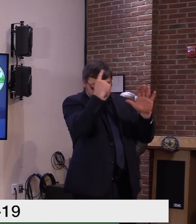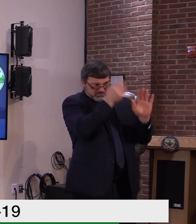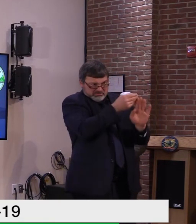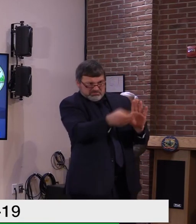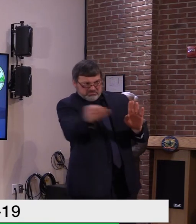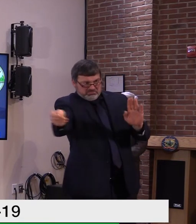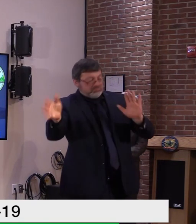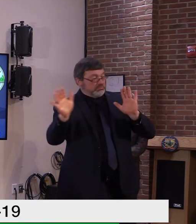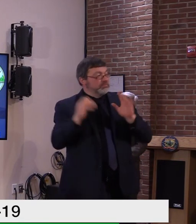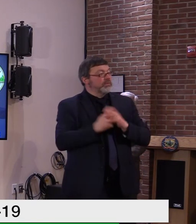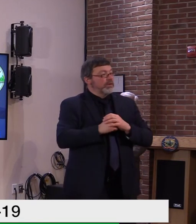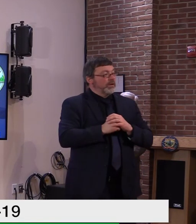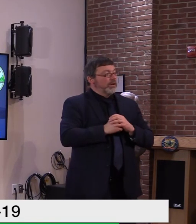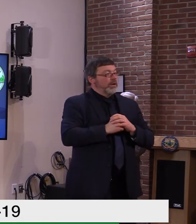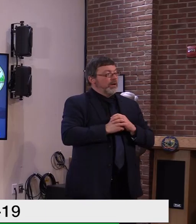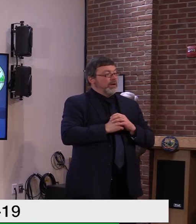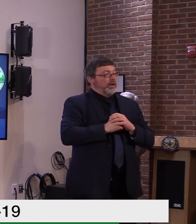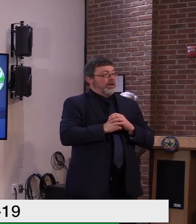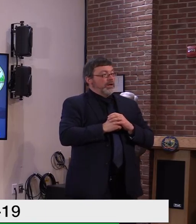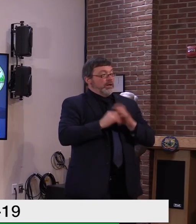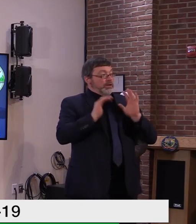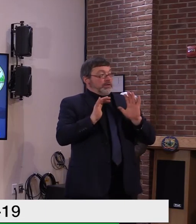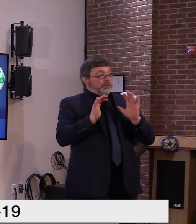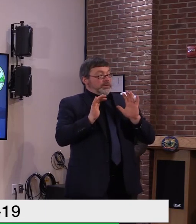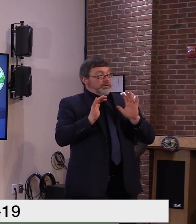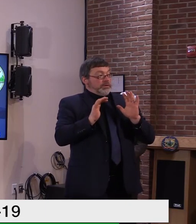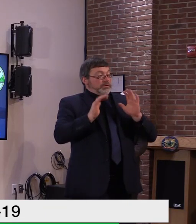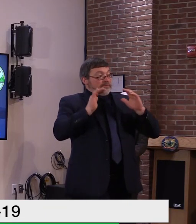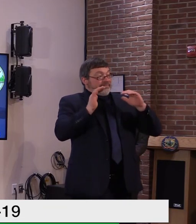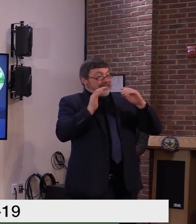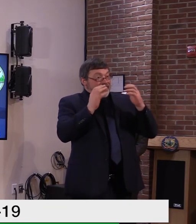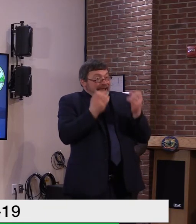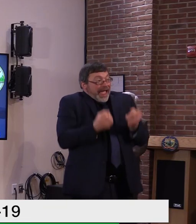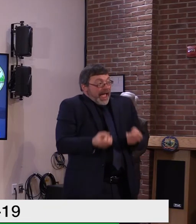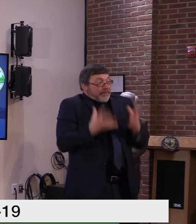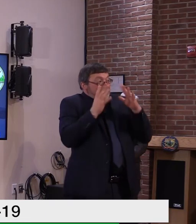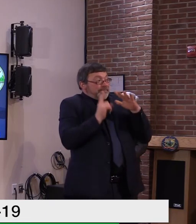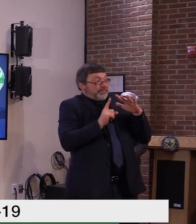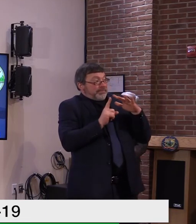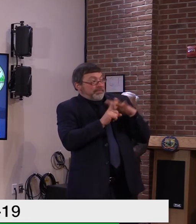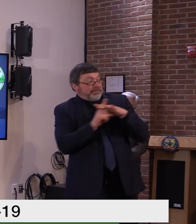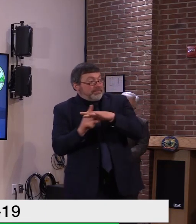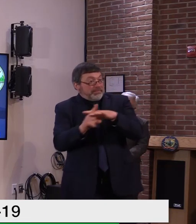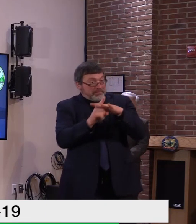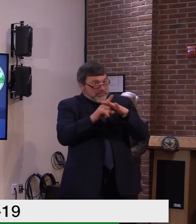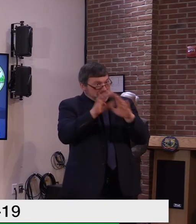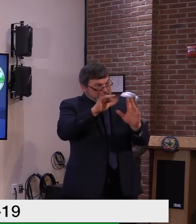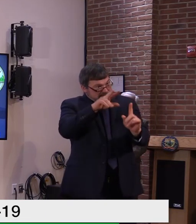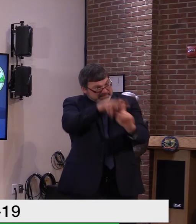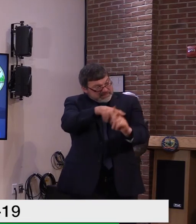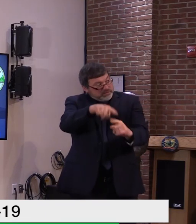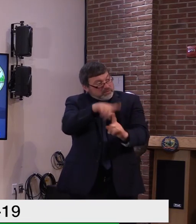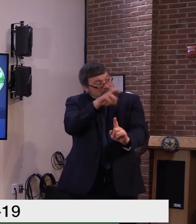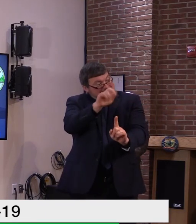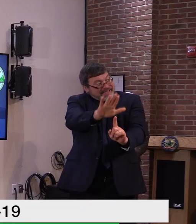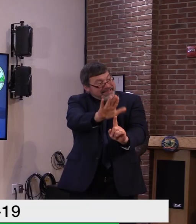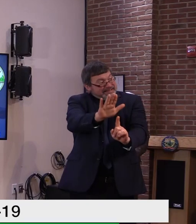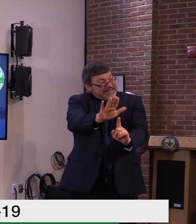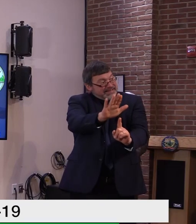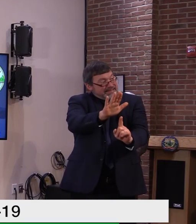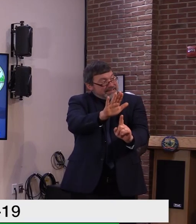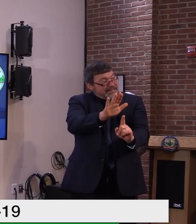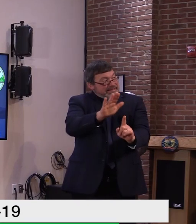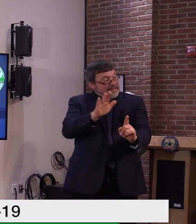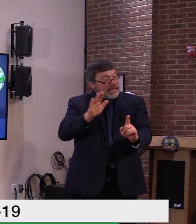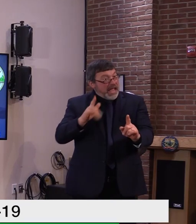The numbers of cases associated with the Bennington outbreak are not increasing rapidly and markedly. So